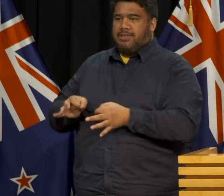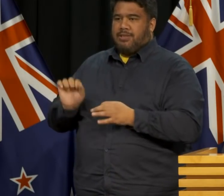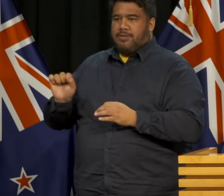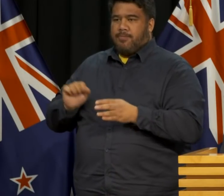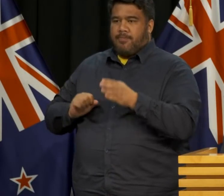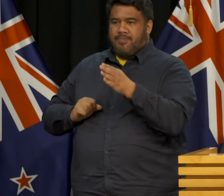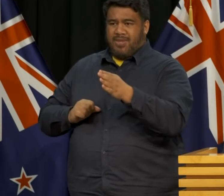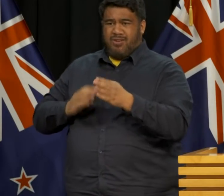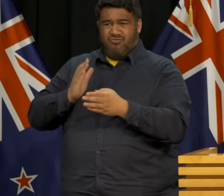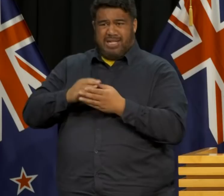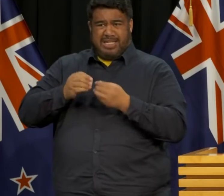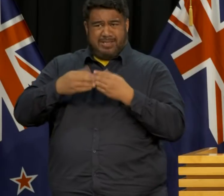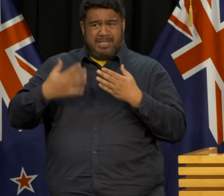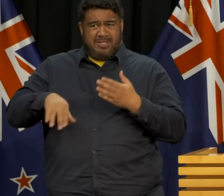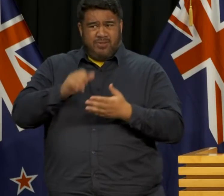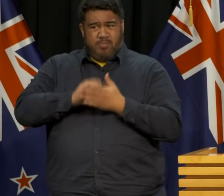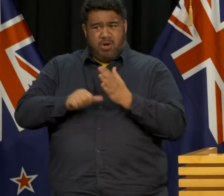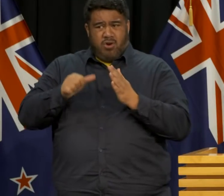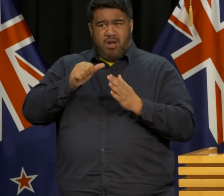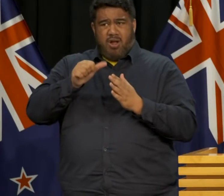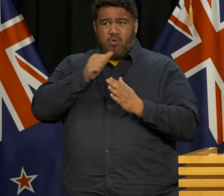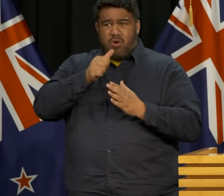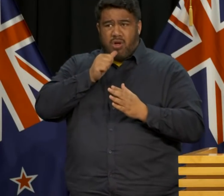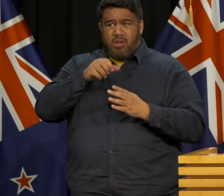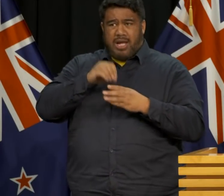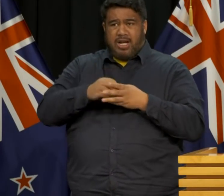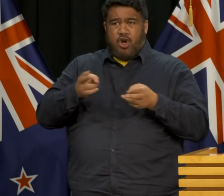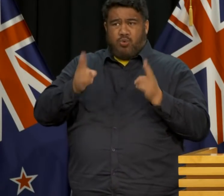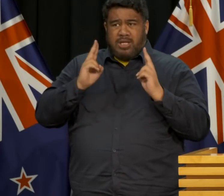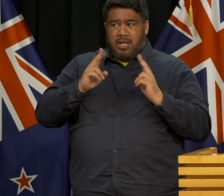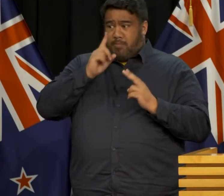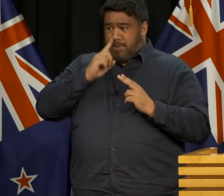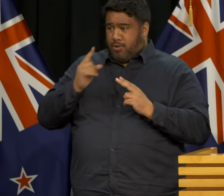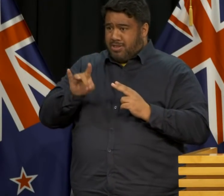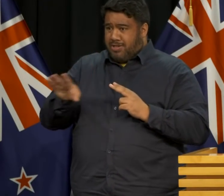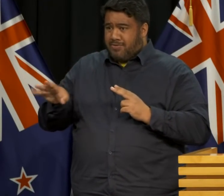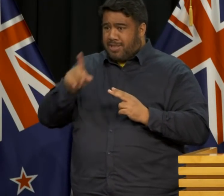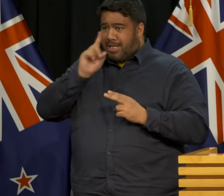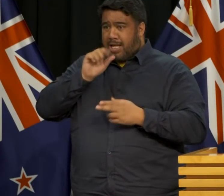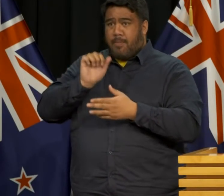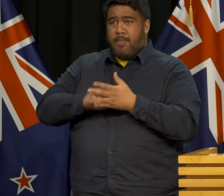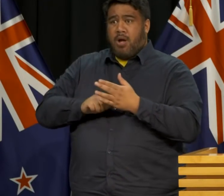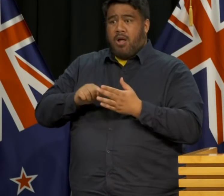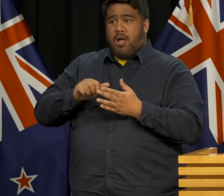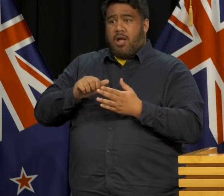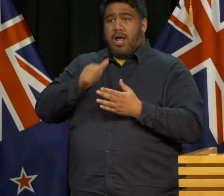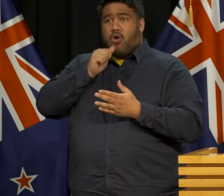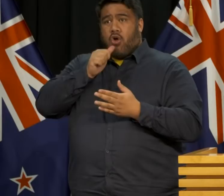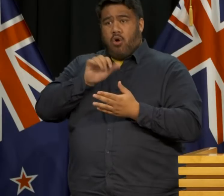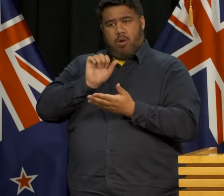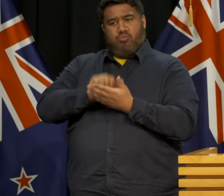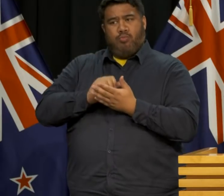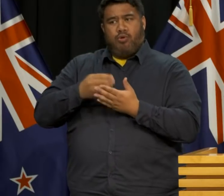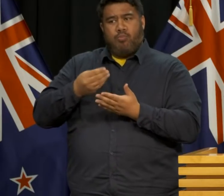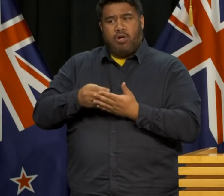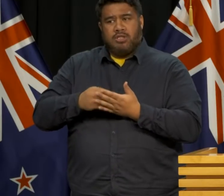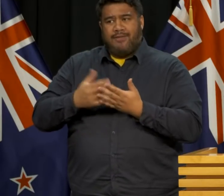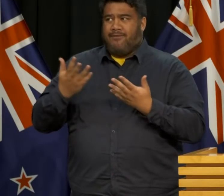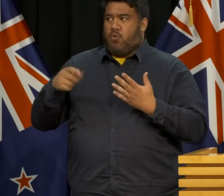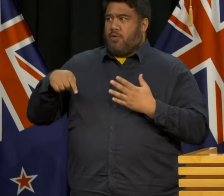costly to buy alcohol in a hotel, minibar prices and all. Are people able to access alcohol at an appropriate price for